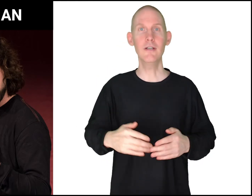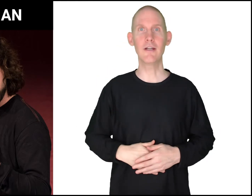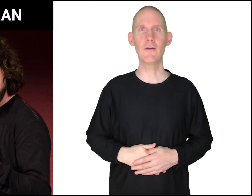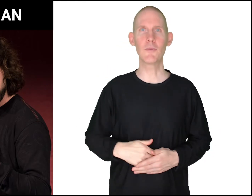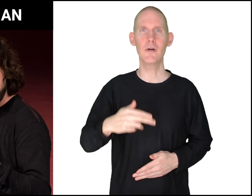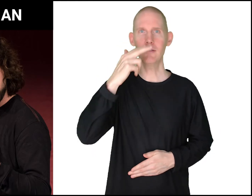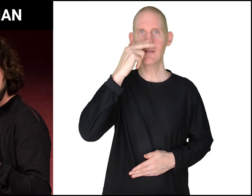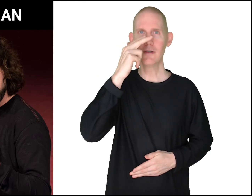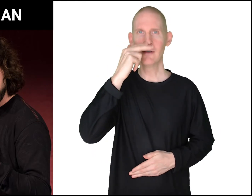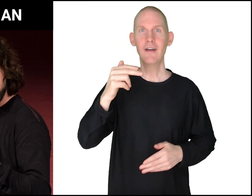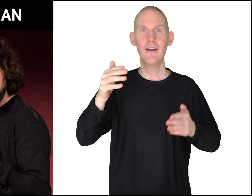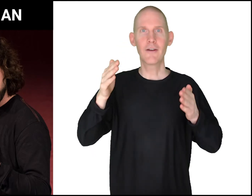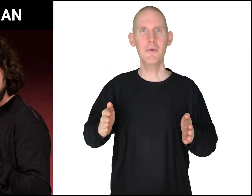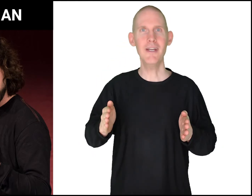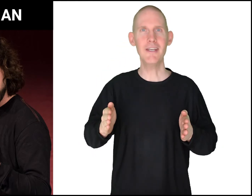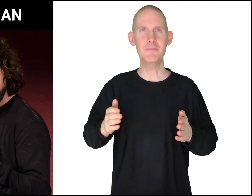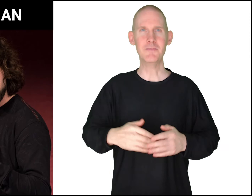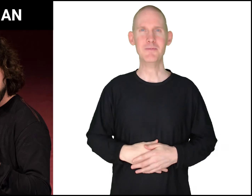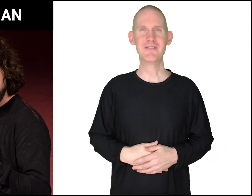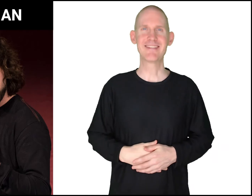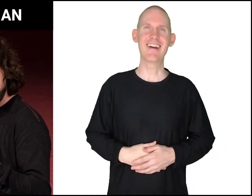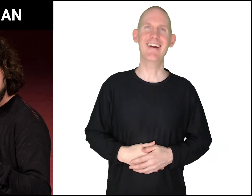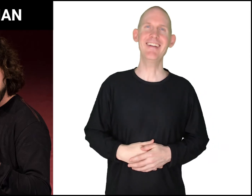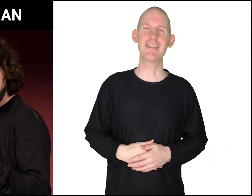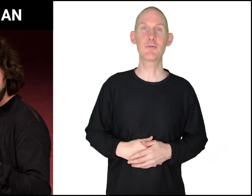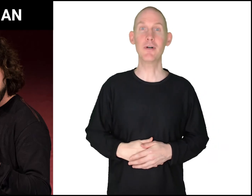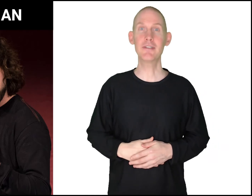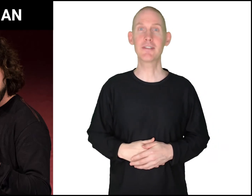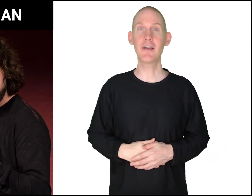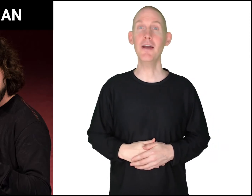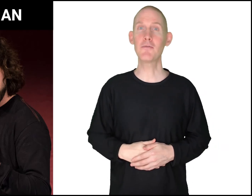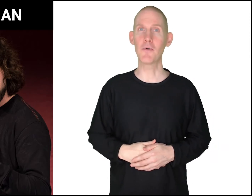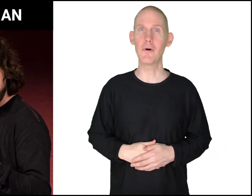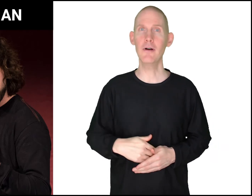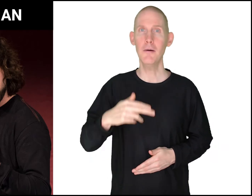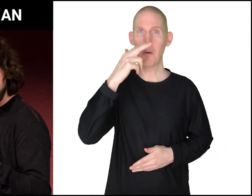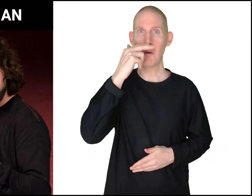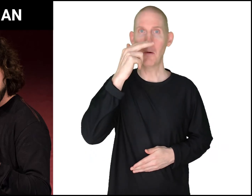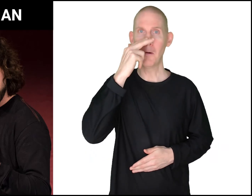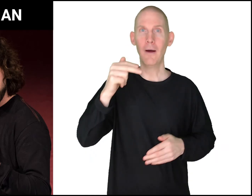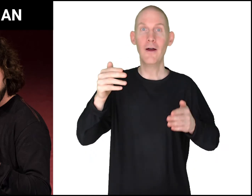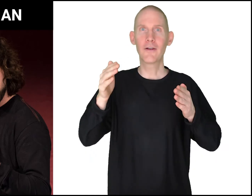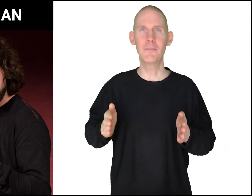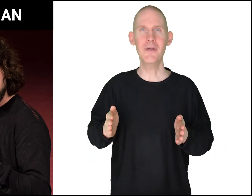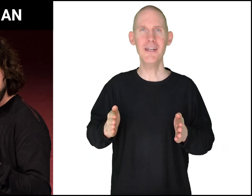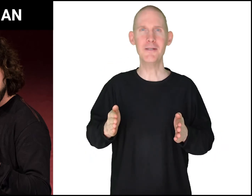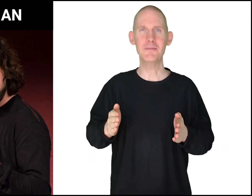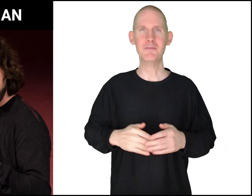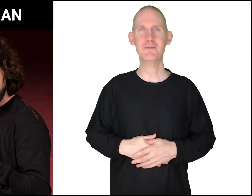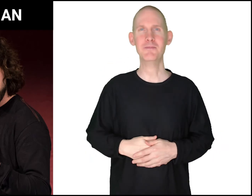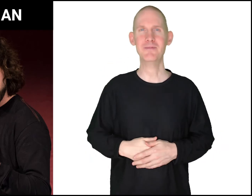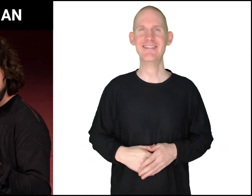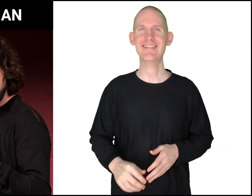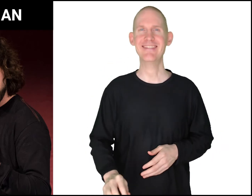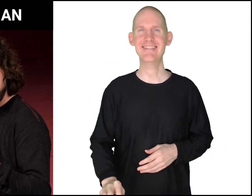other words, comedian. All right, this was the sign for comedian.